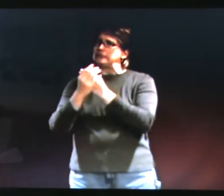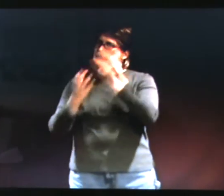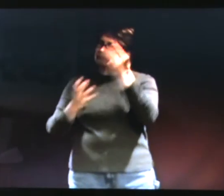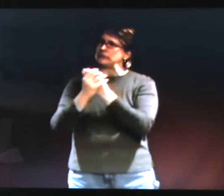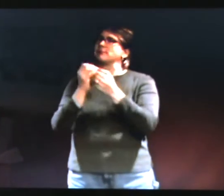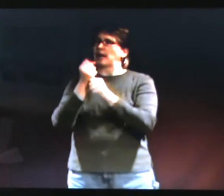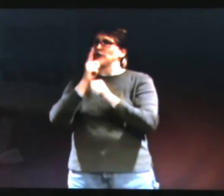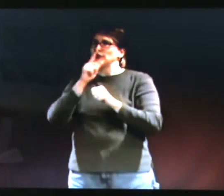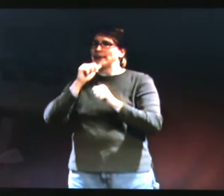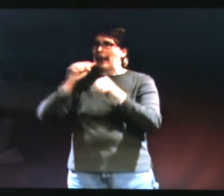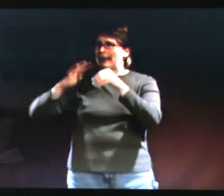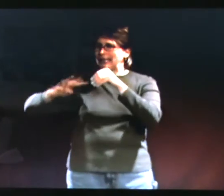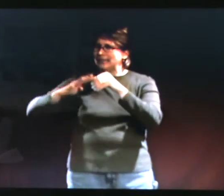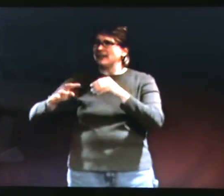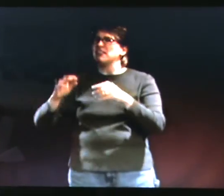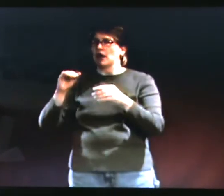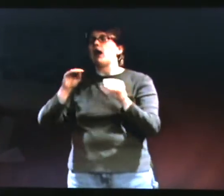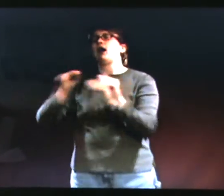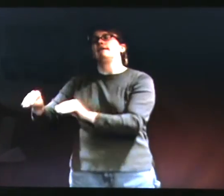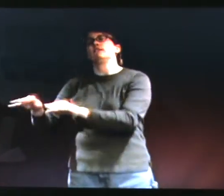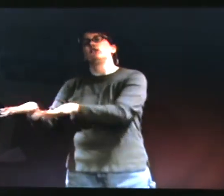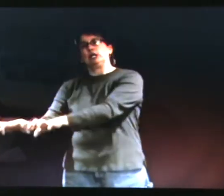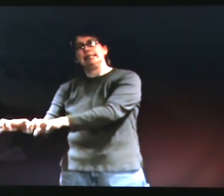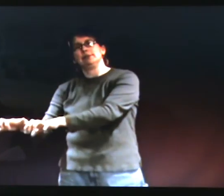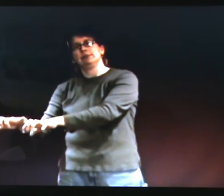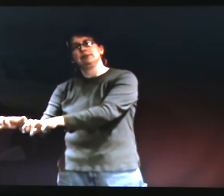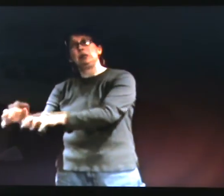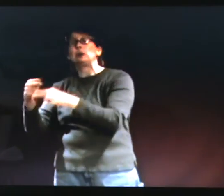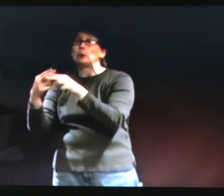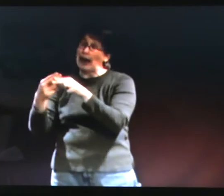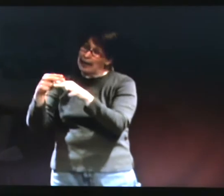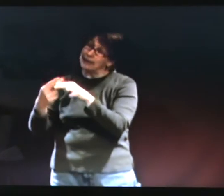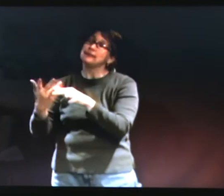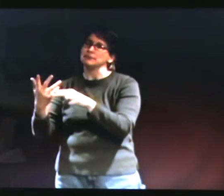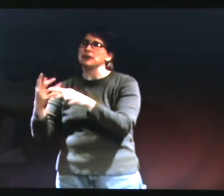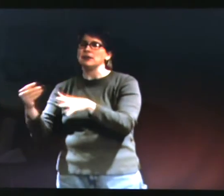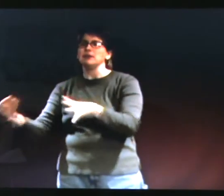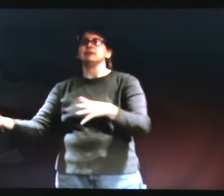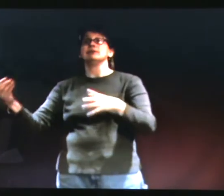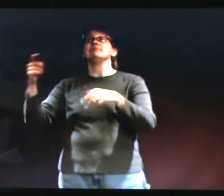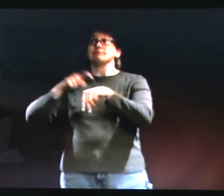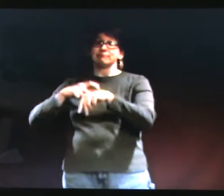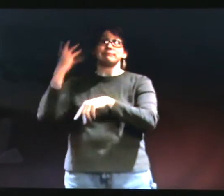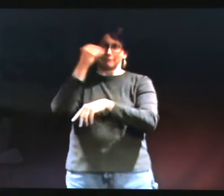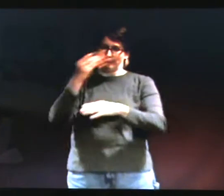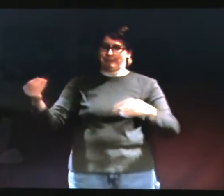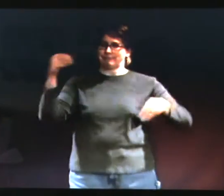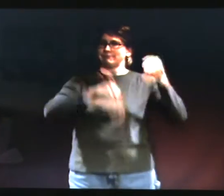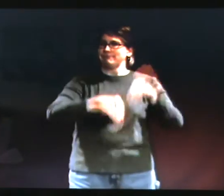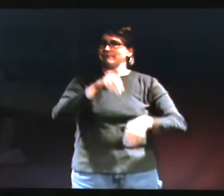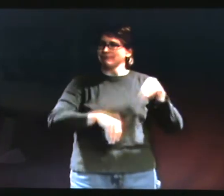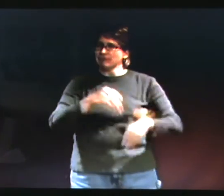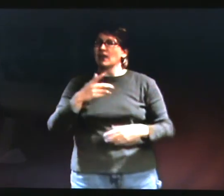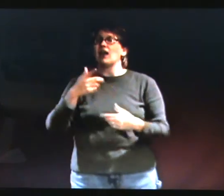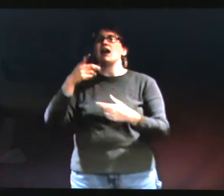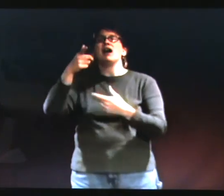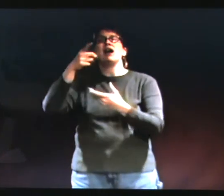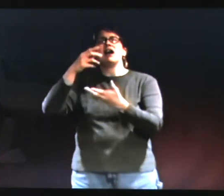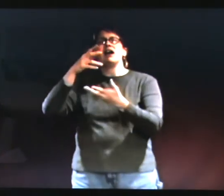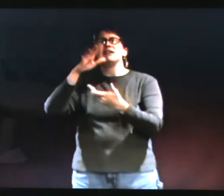bag. So then it's fits in there very nice, and it works great. So